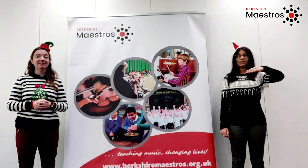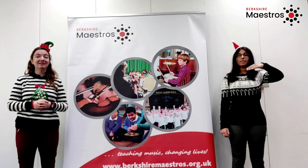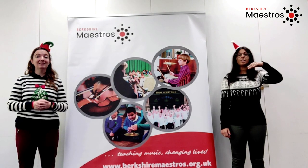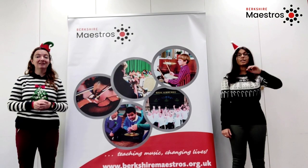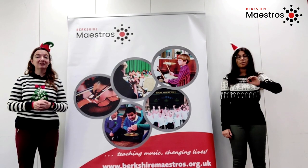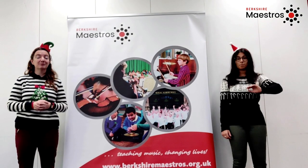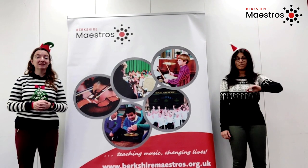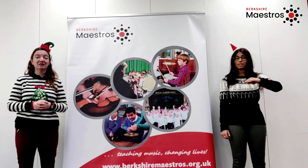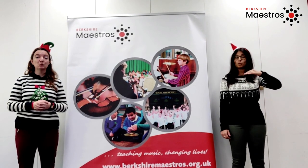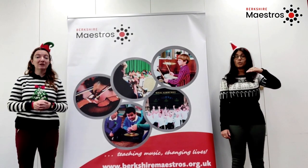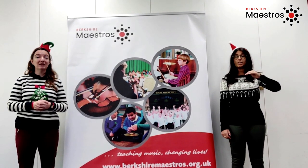bleak